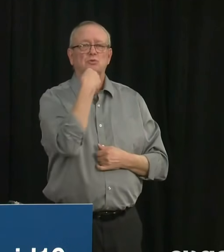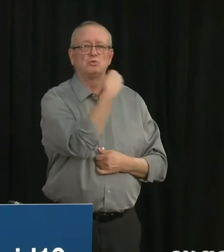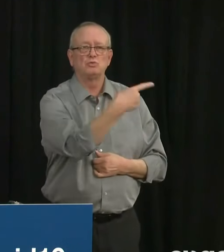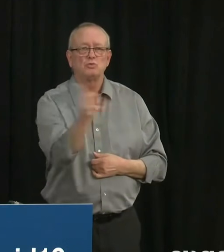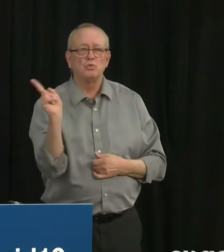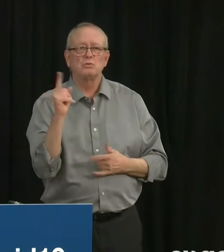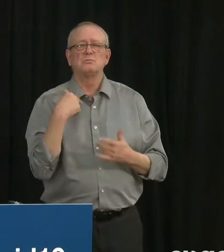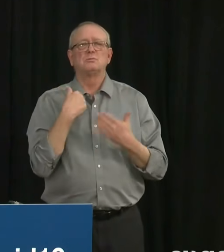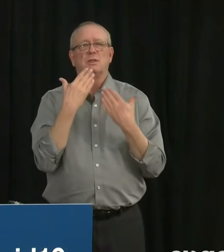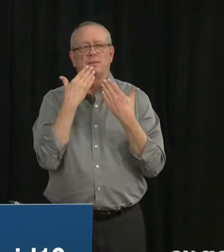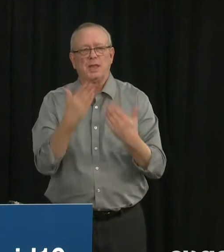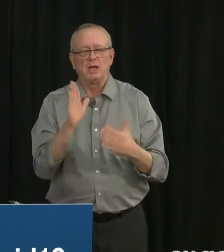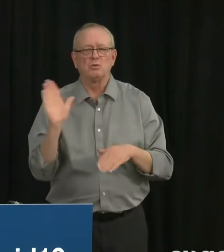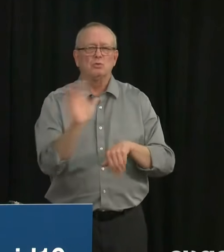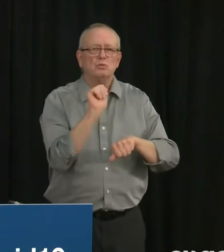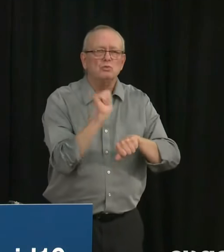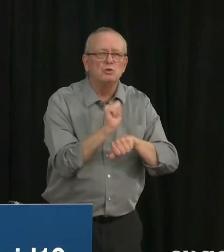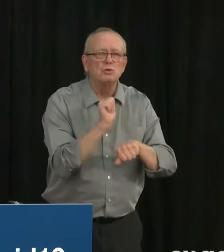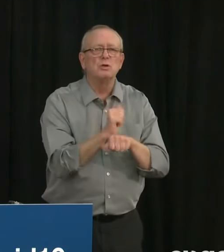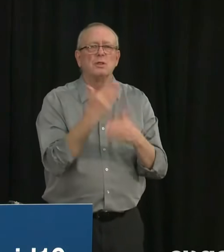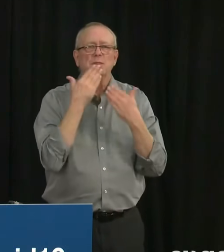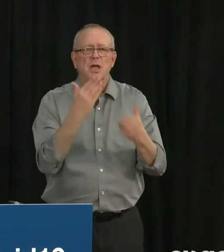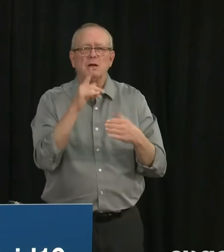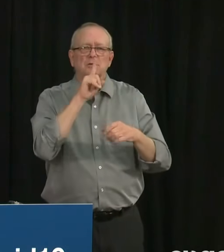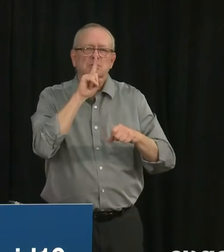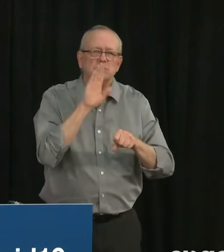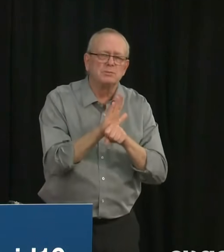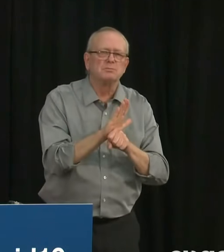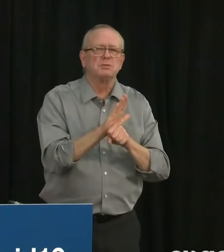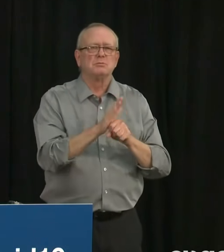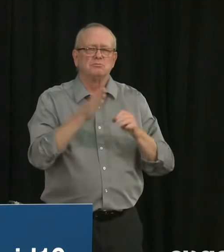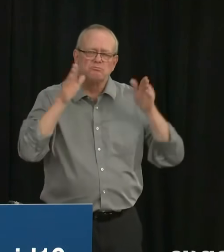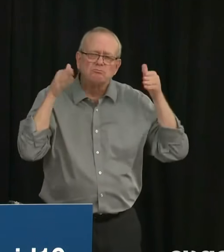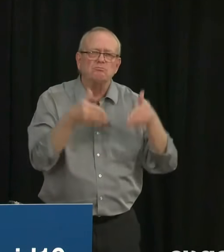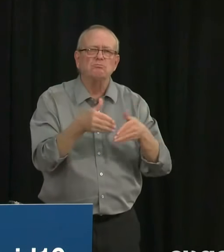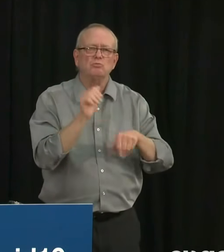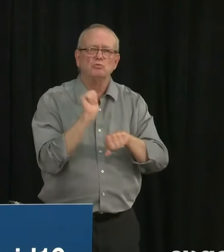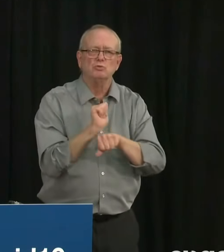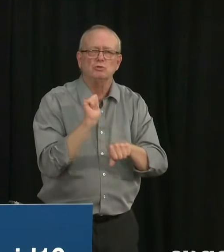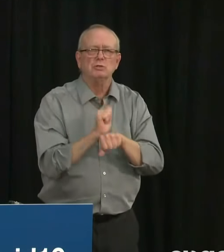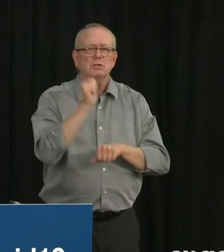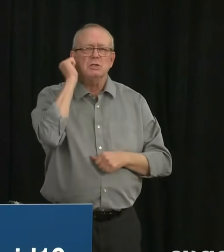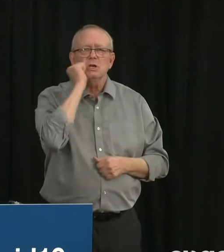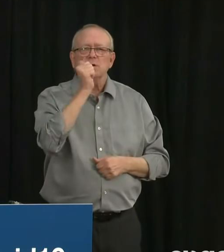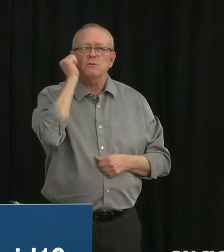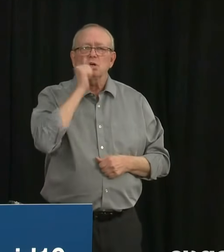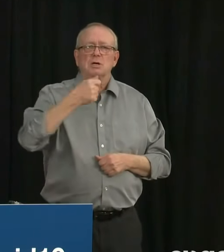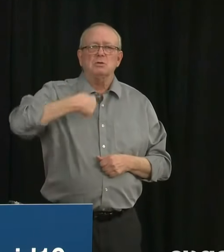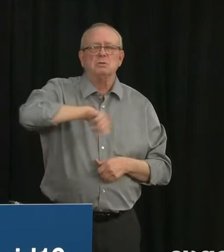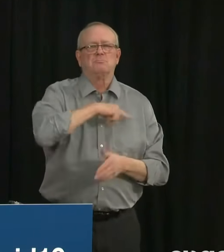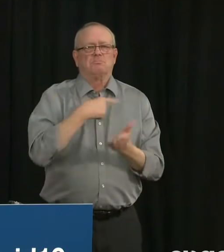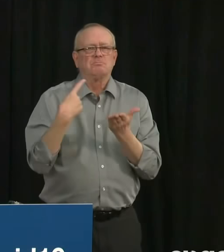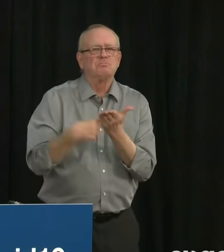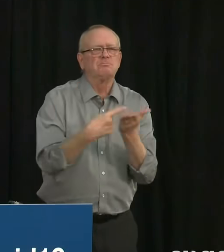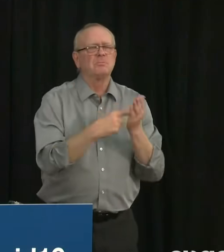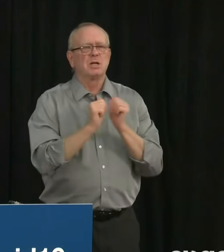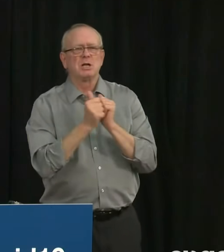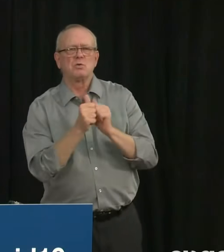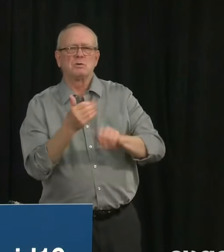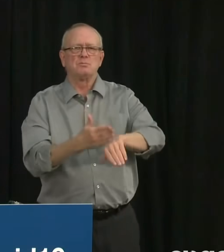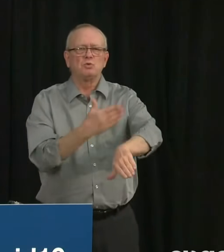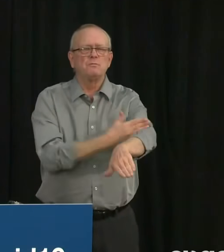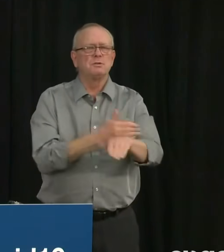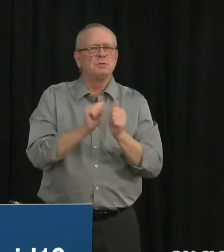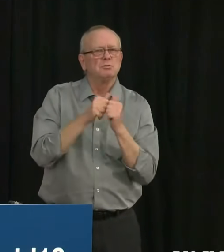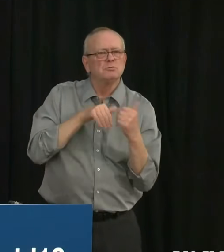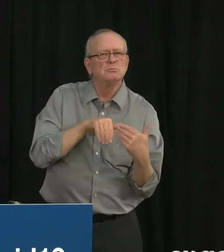commitment to their work. Almost every day of the week, we discuss how to improve the pandemic response and to debate